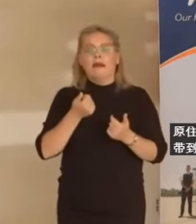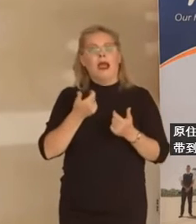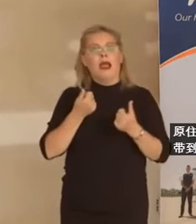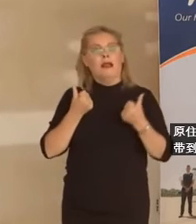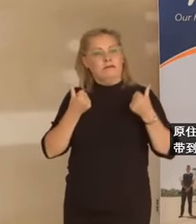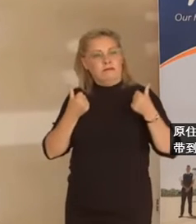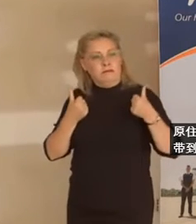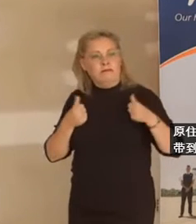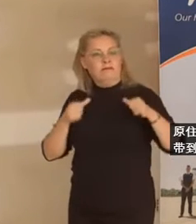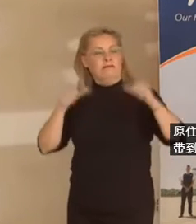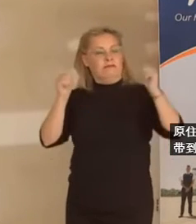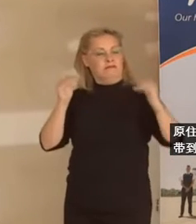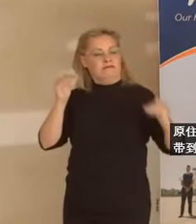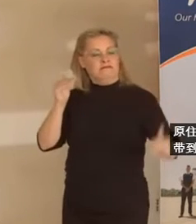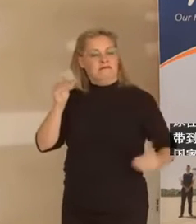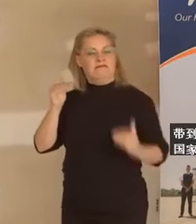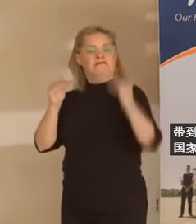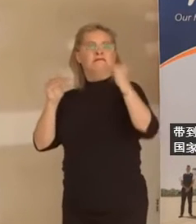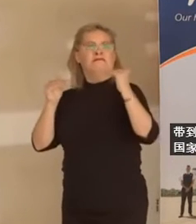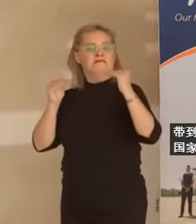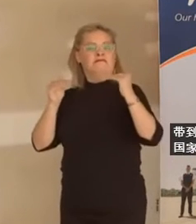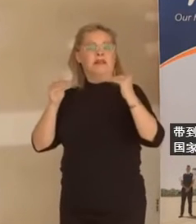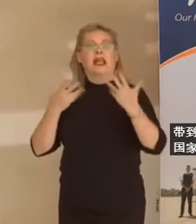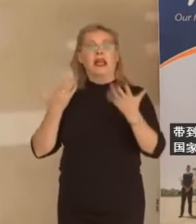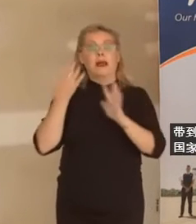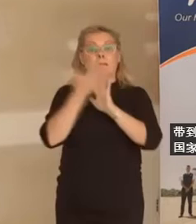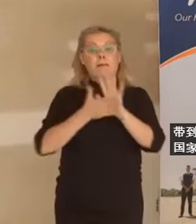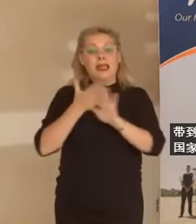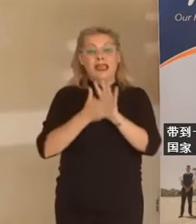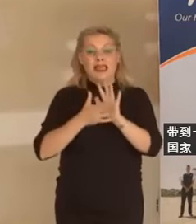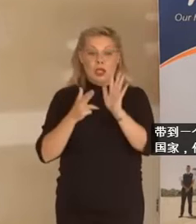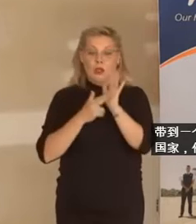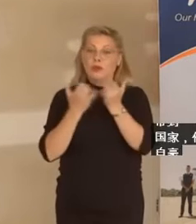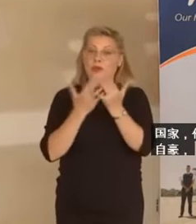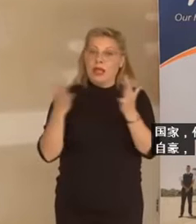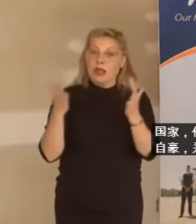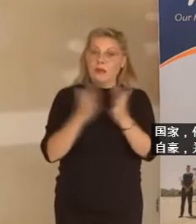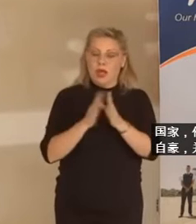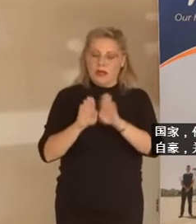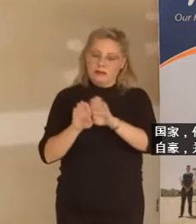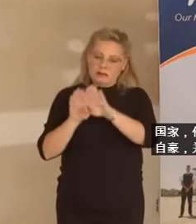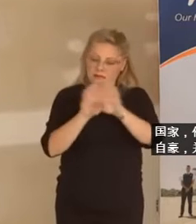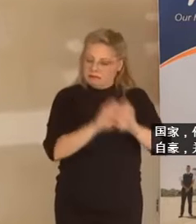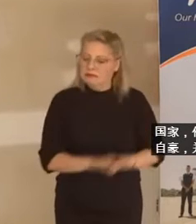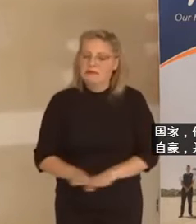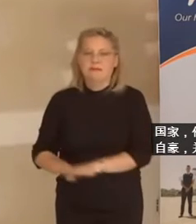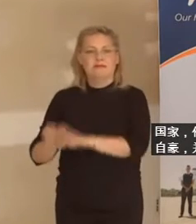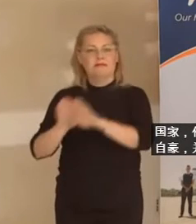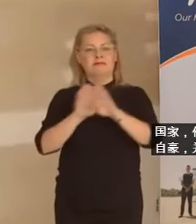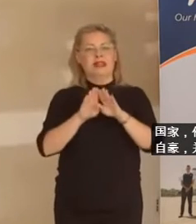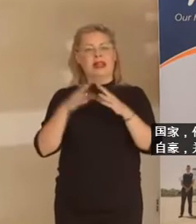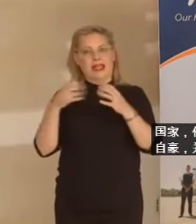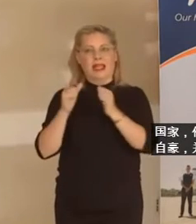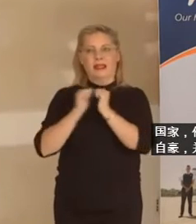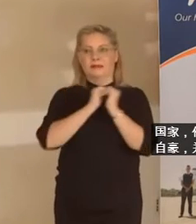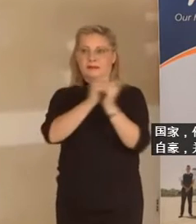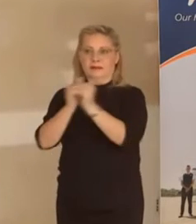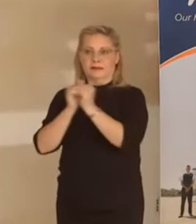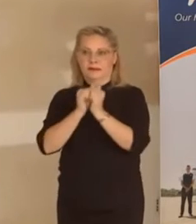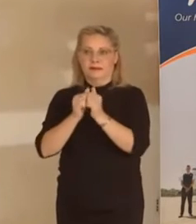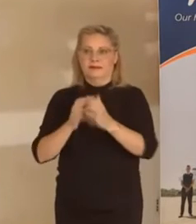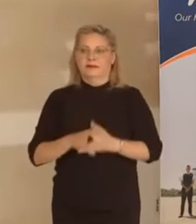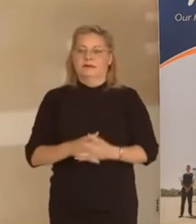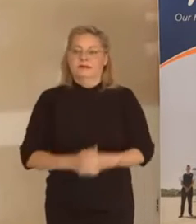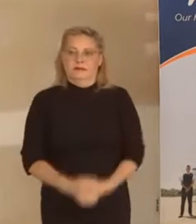to a position where, as a unified state, as a unified nation, we can be very proud and work through together. I just